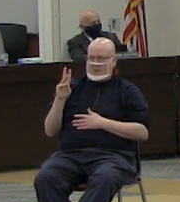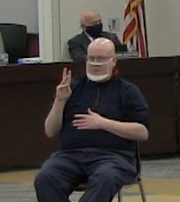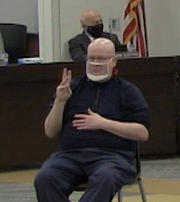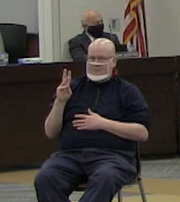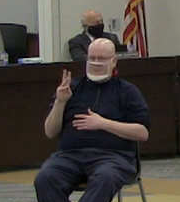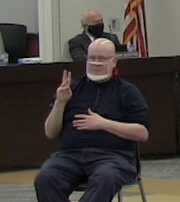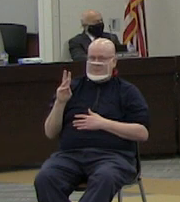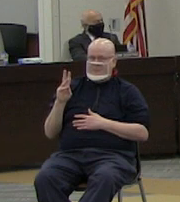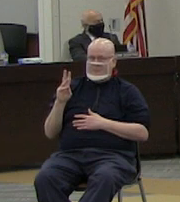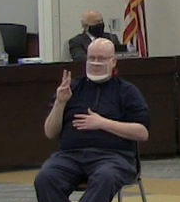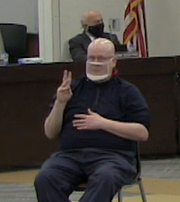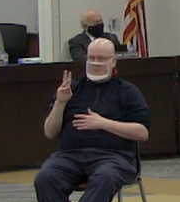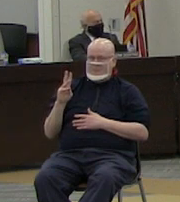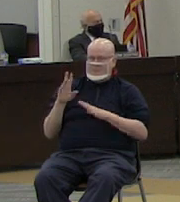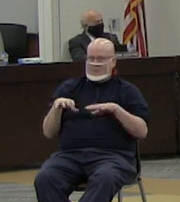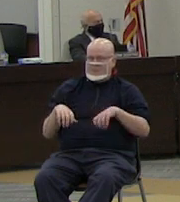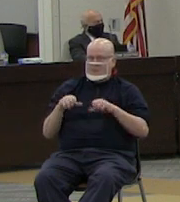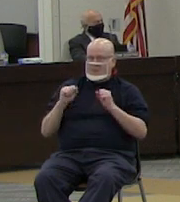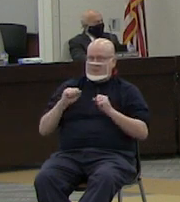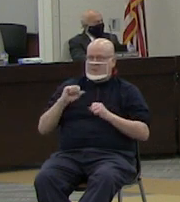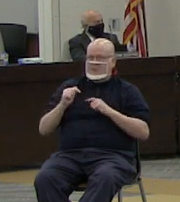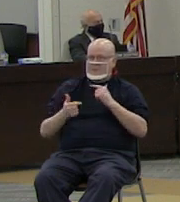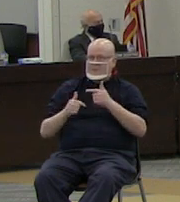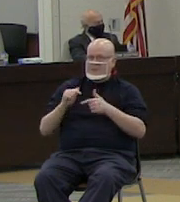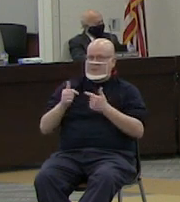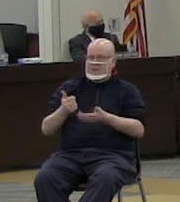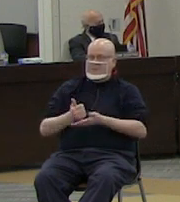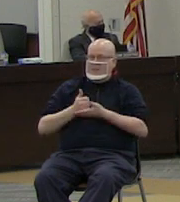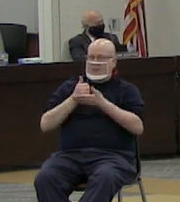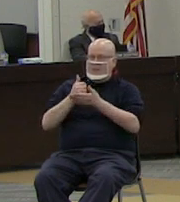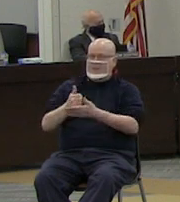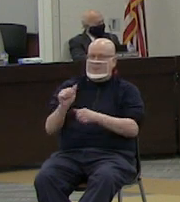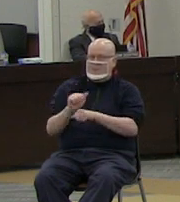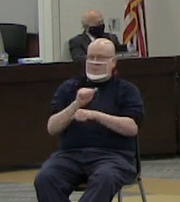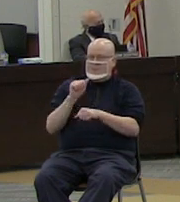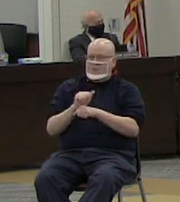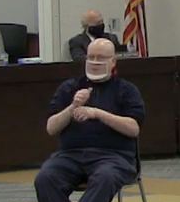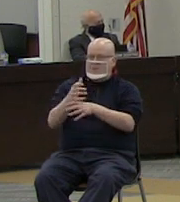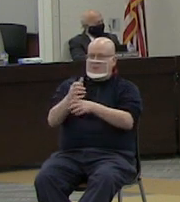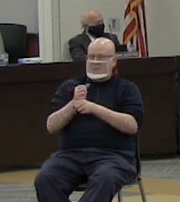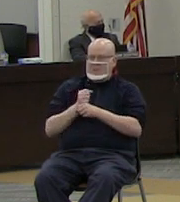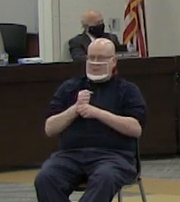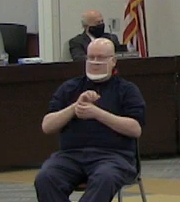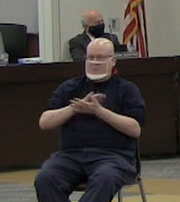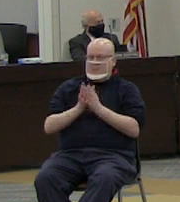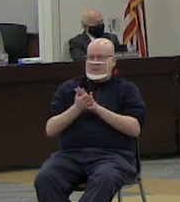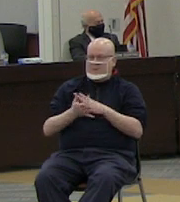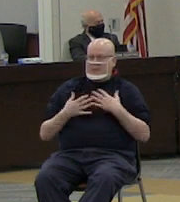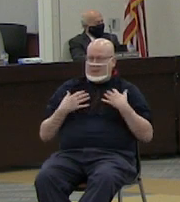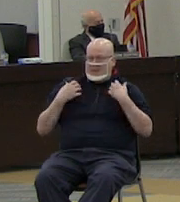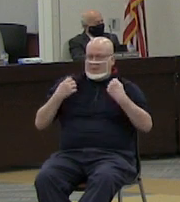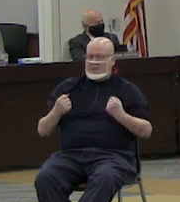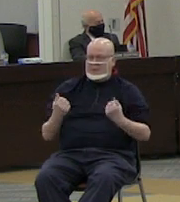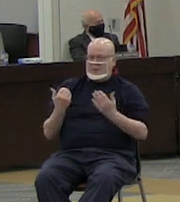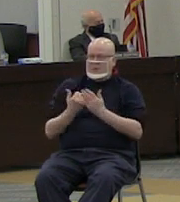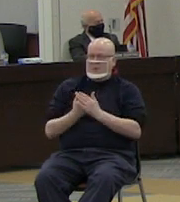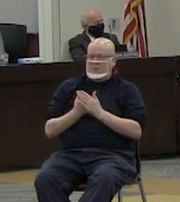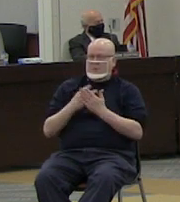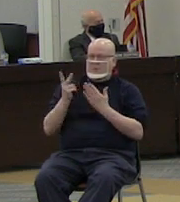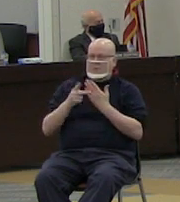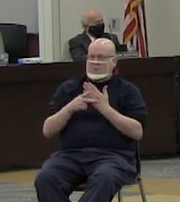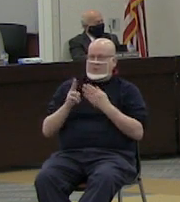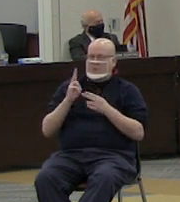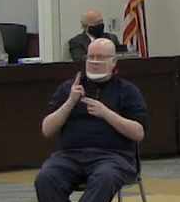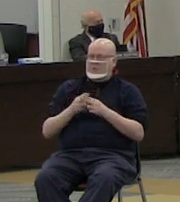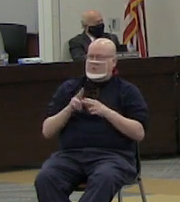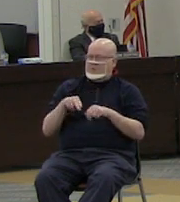undertaken some steps to help its employees get healthier. This new program called Naturally Slim, or I